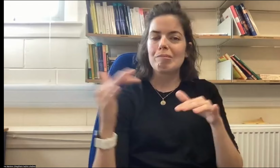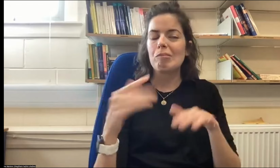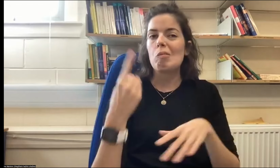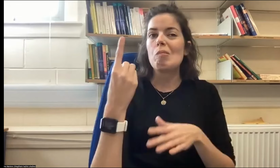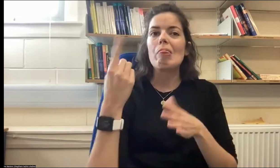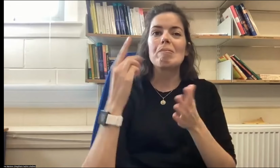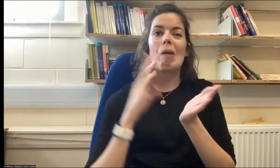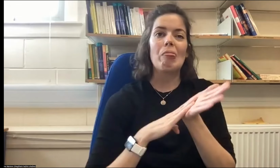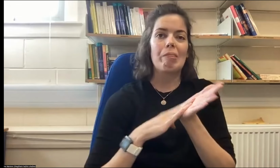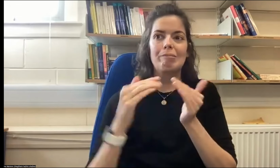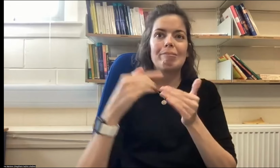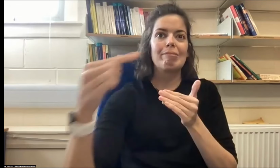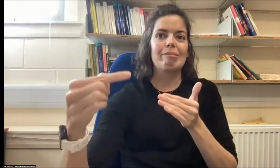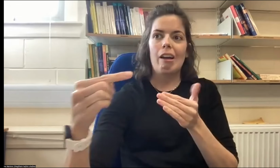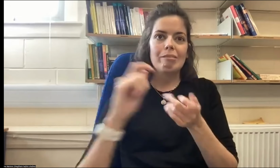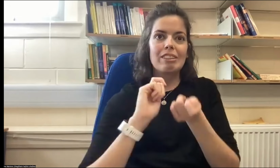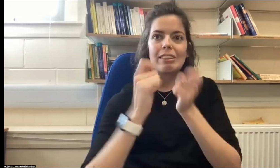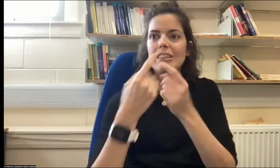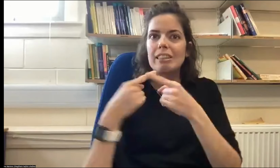deaf spaces that they encountered